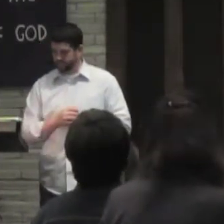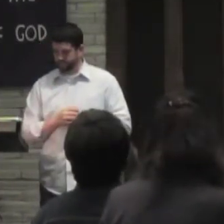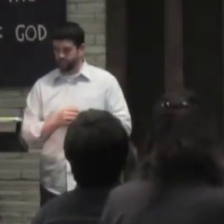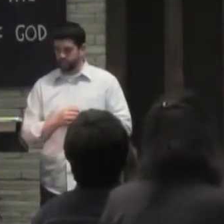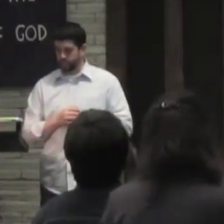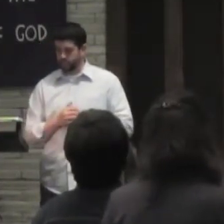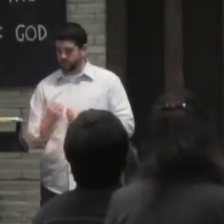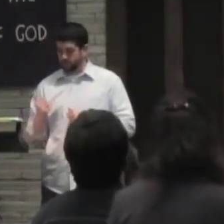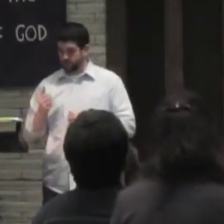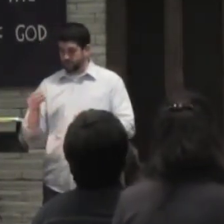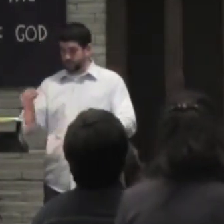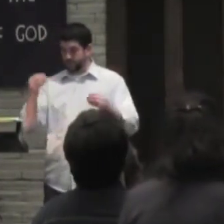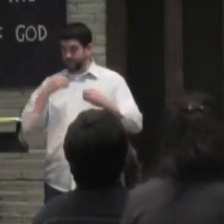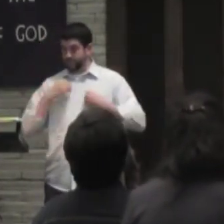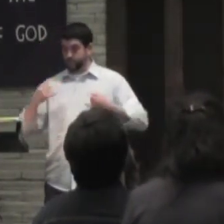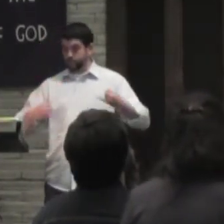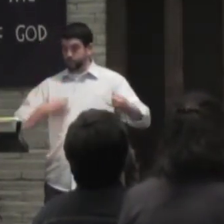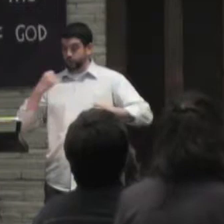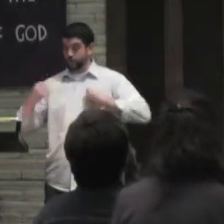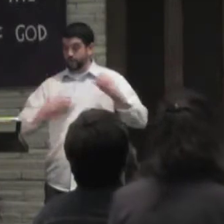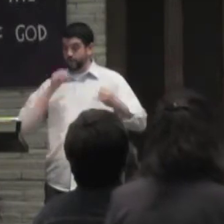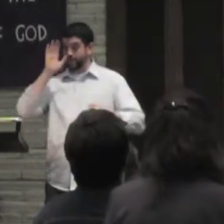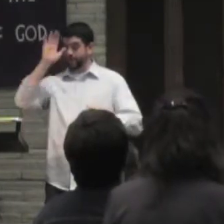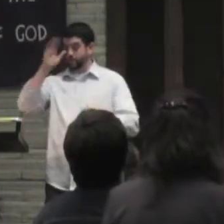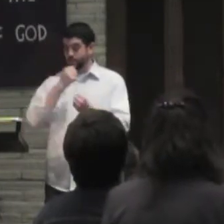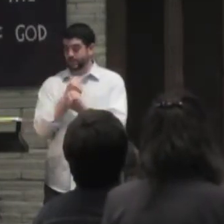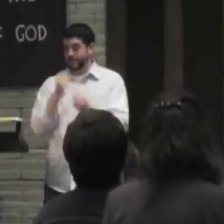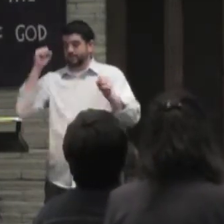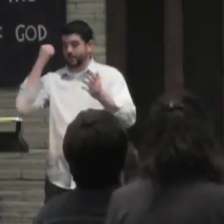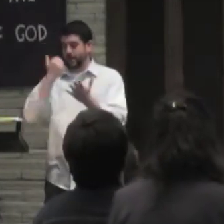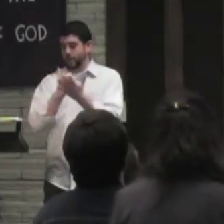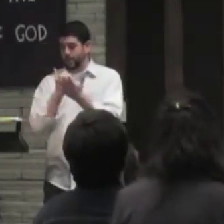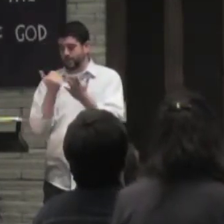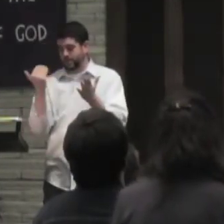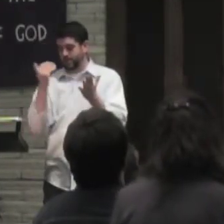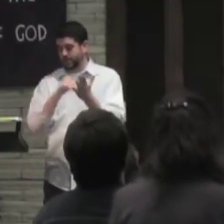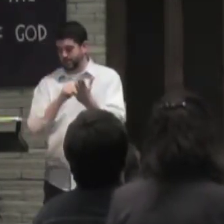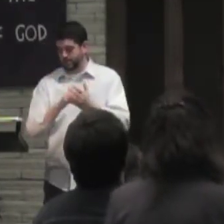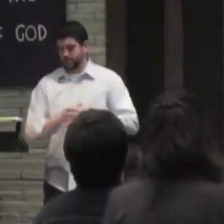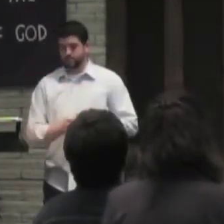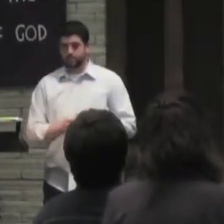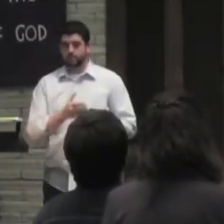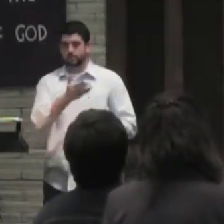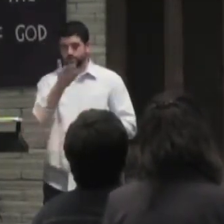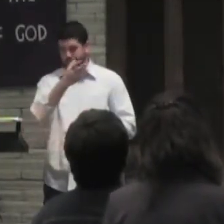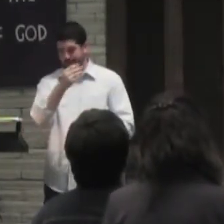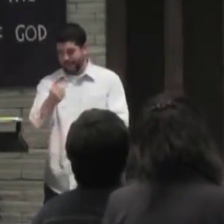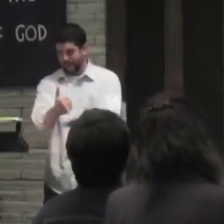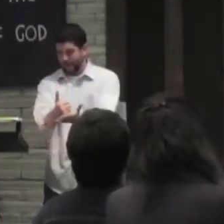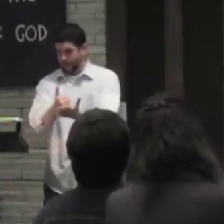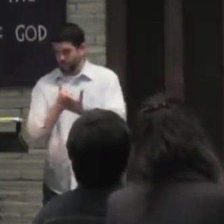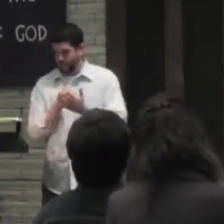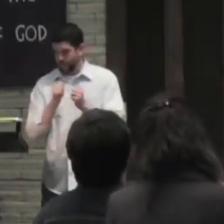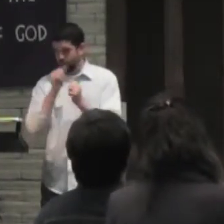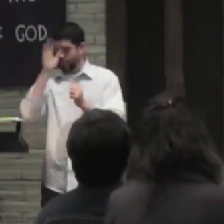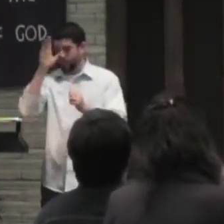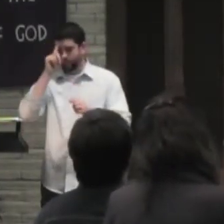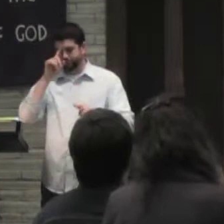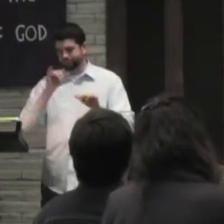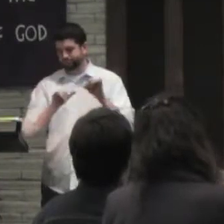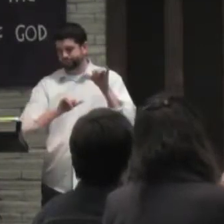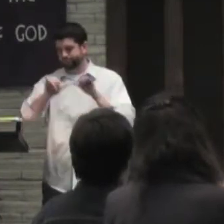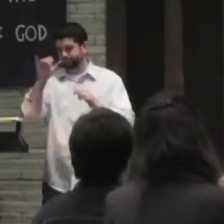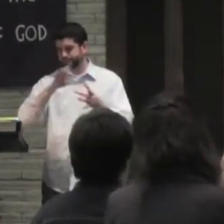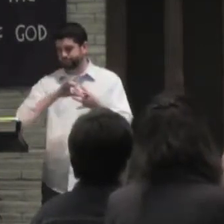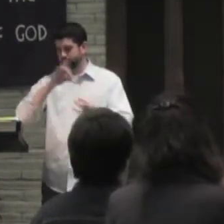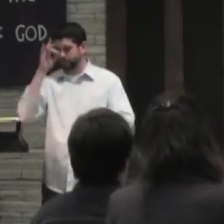Spirit from me. Give me the joy of your saving help again. Help me